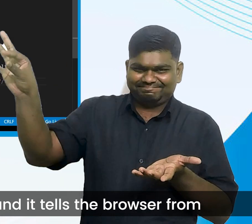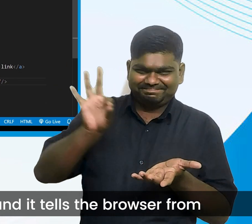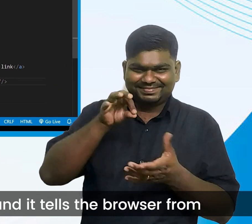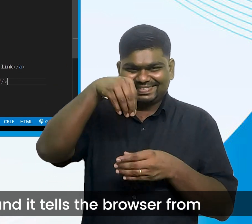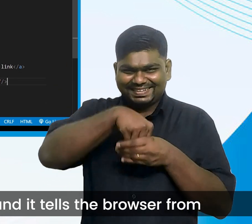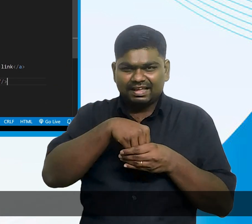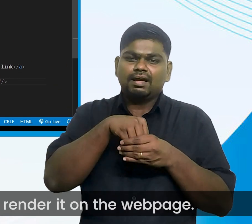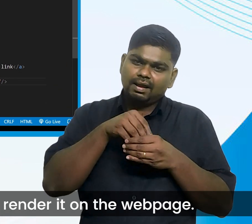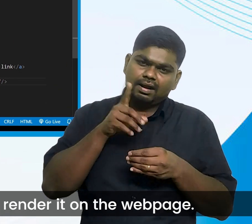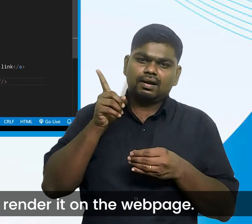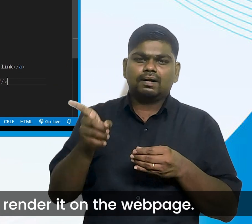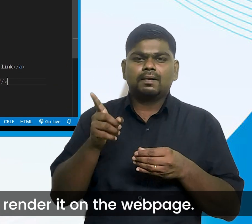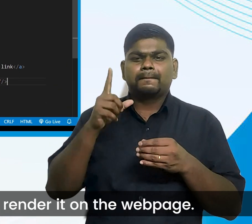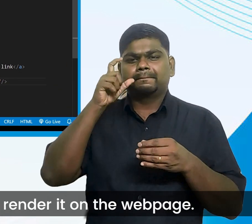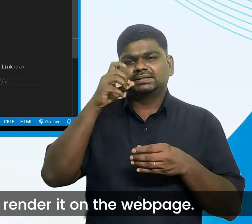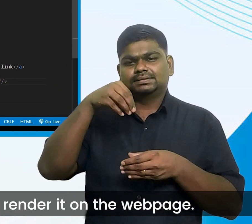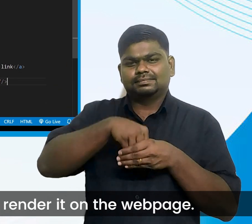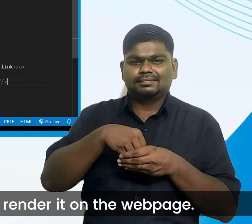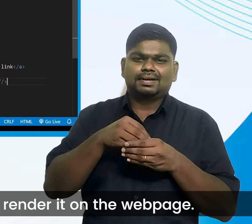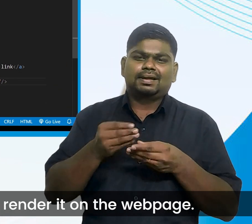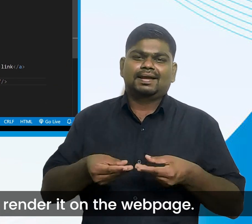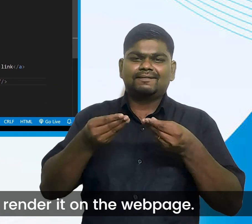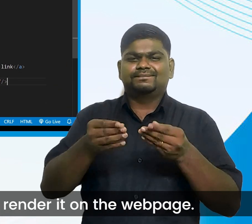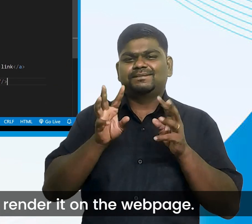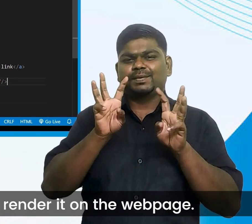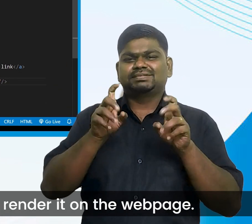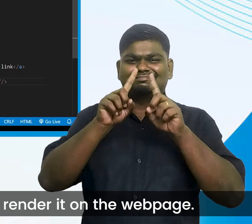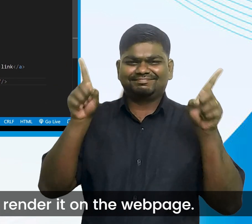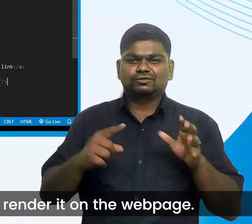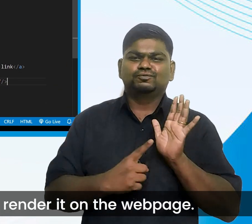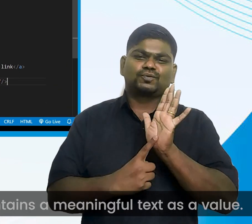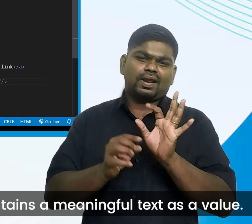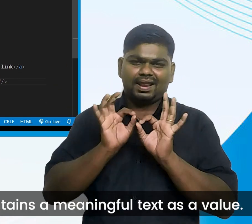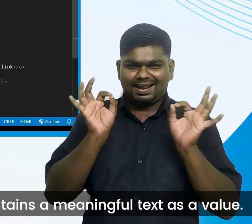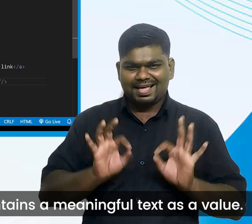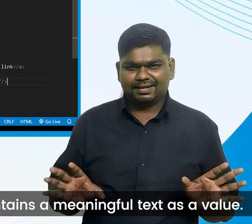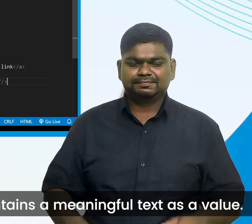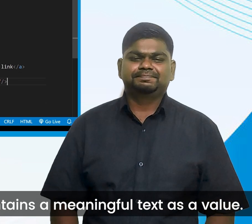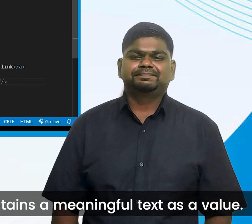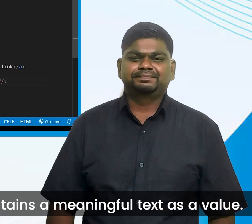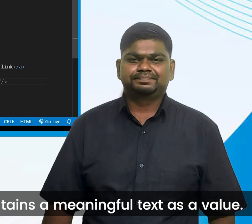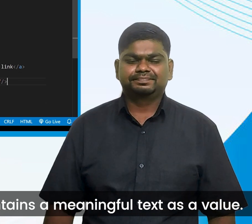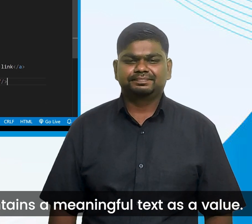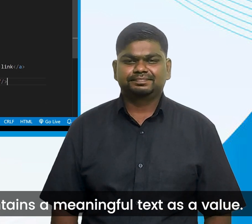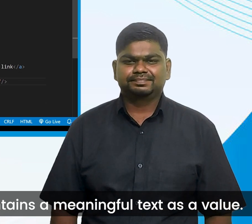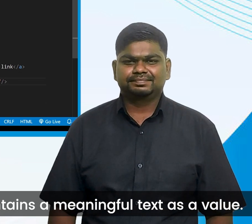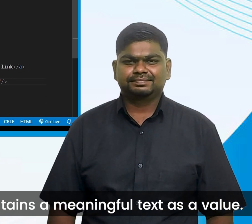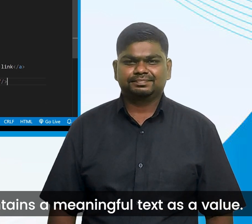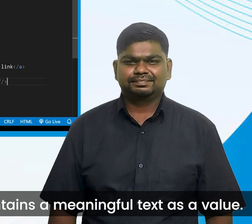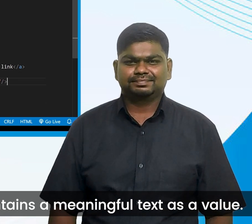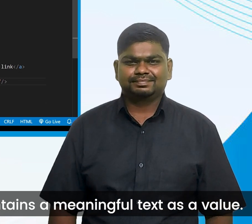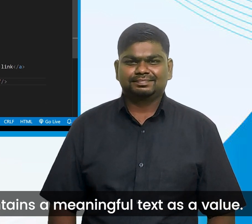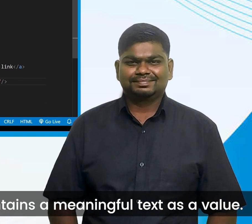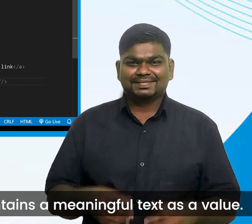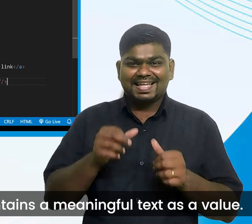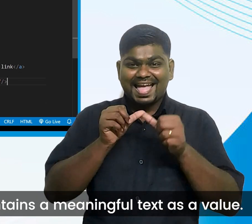the browser from where to fetch the image and render it on the web page. And we have an alt